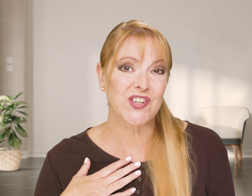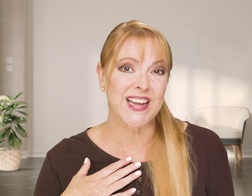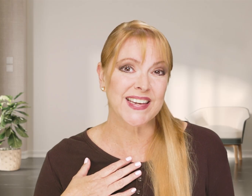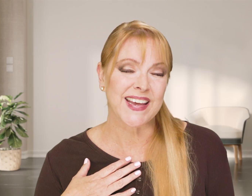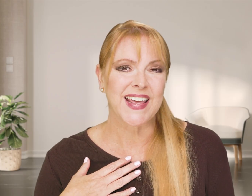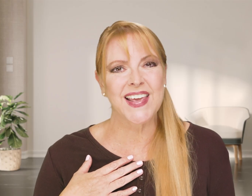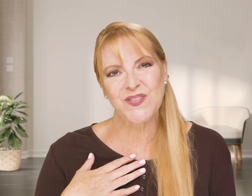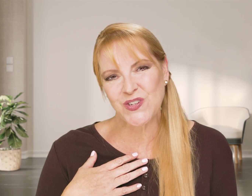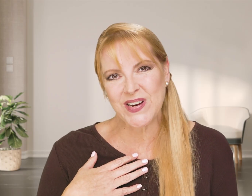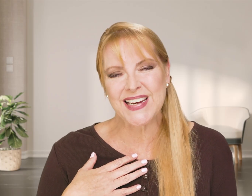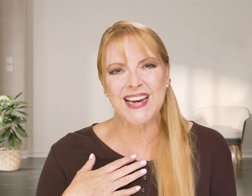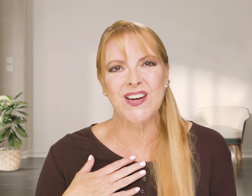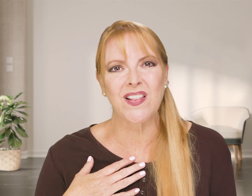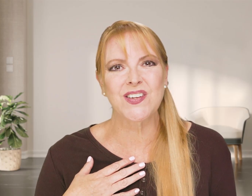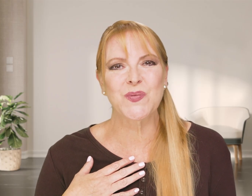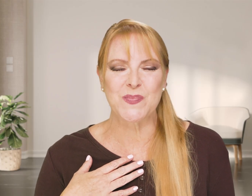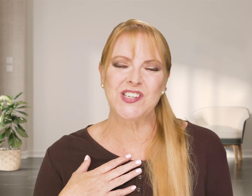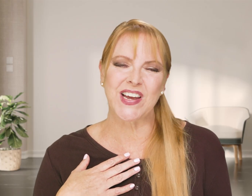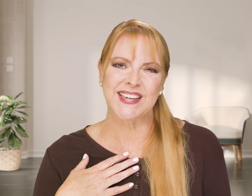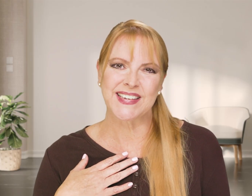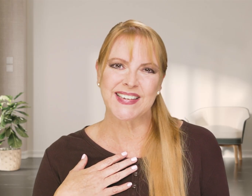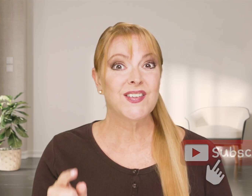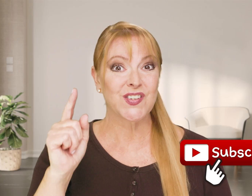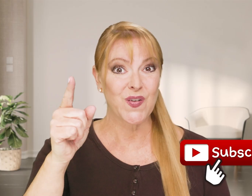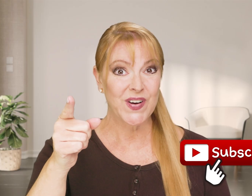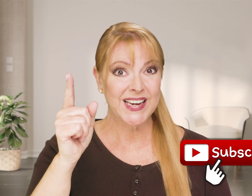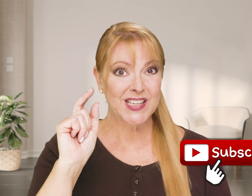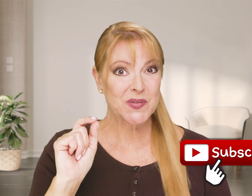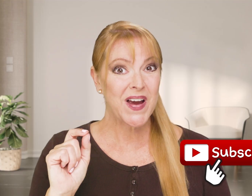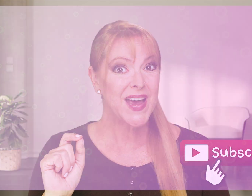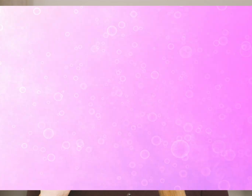Jen. Thanks for joining Nanny Knowledge with Miss Jen. Don't forget to subscribe.